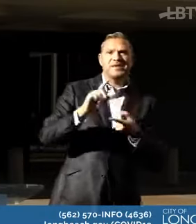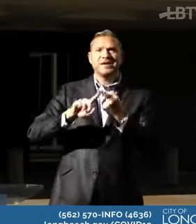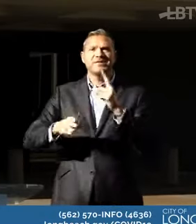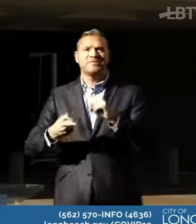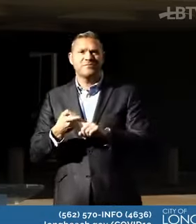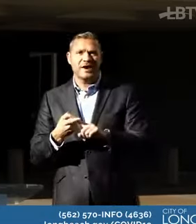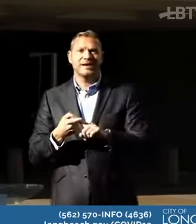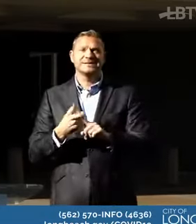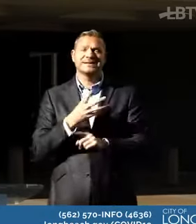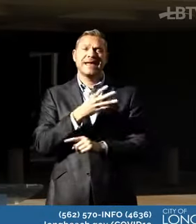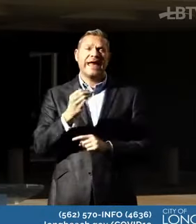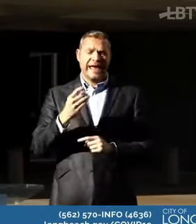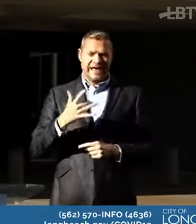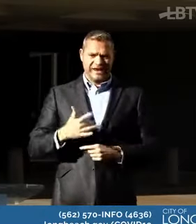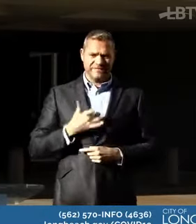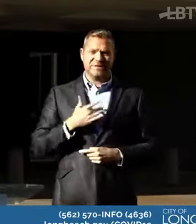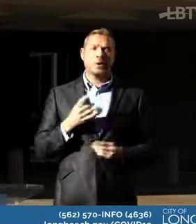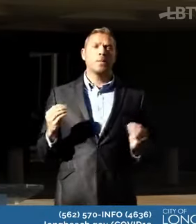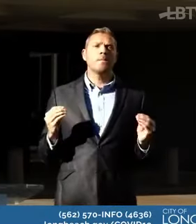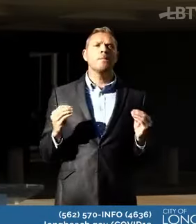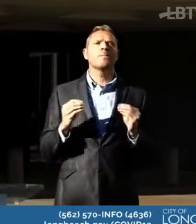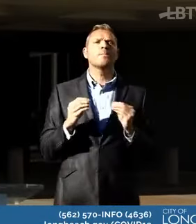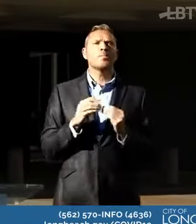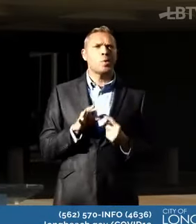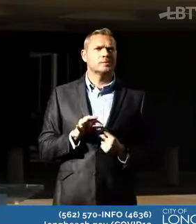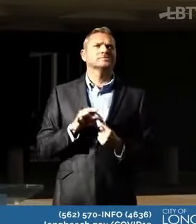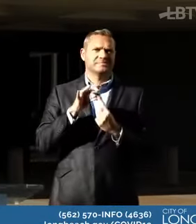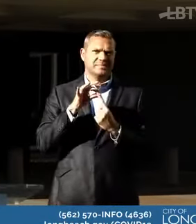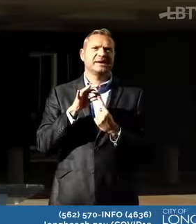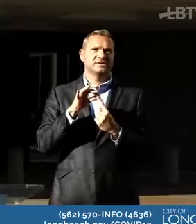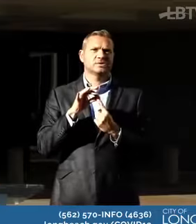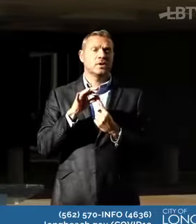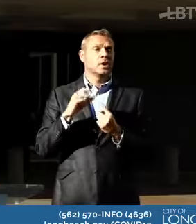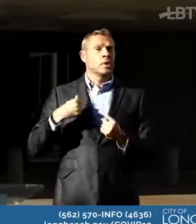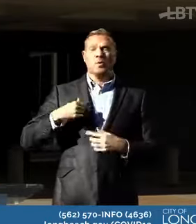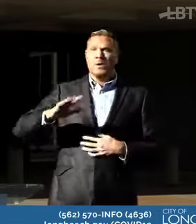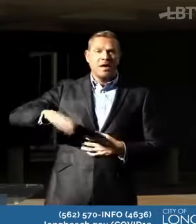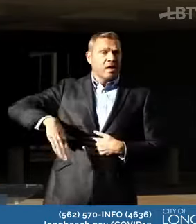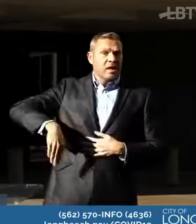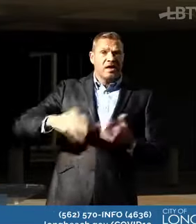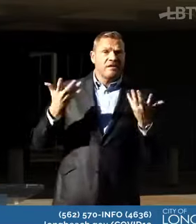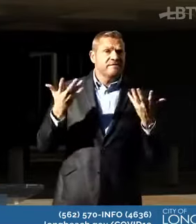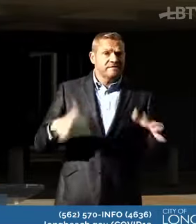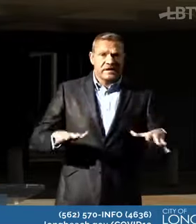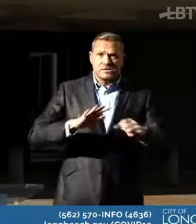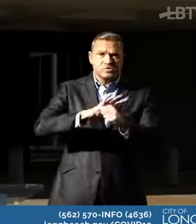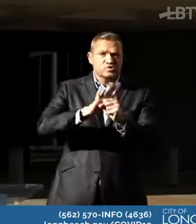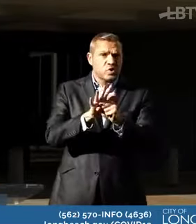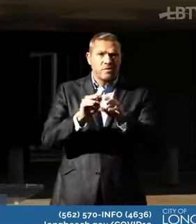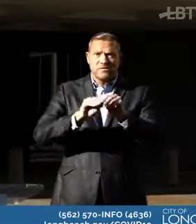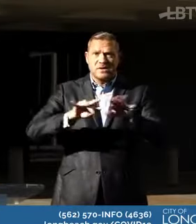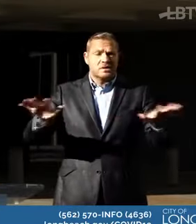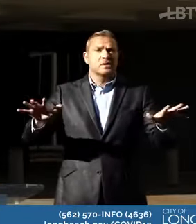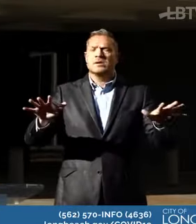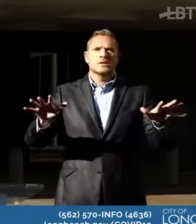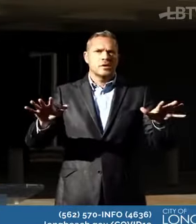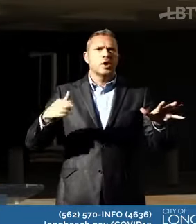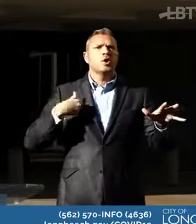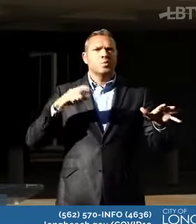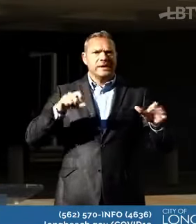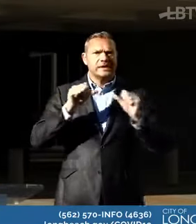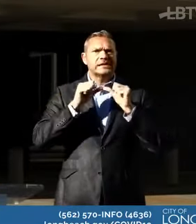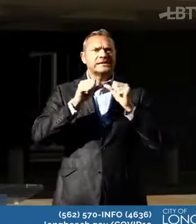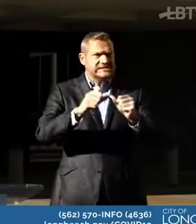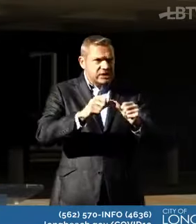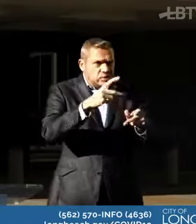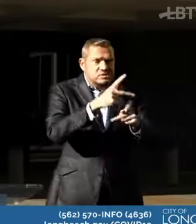much more special. We aren't through this yet, and so I ask everyone to continue to protect our community's healthcare workers